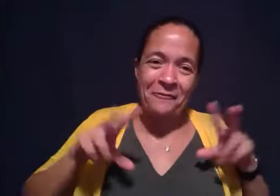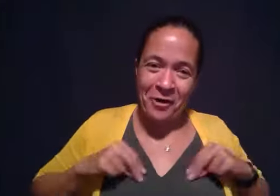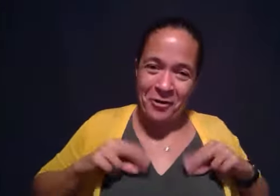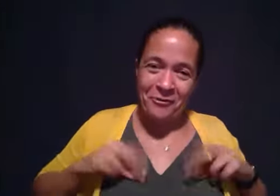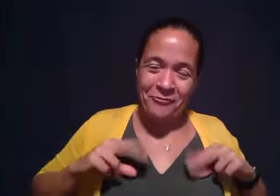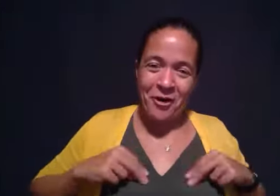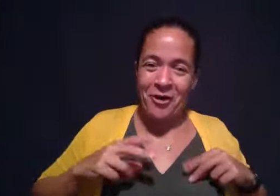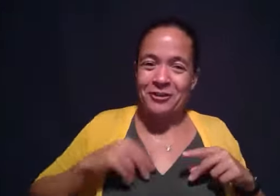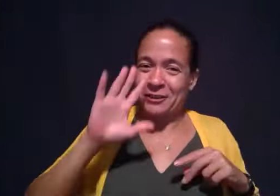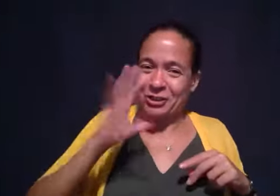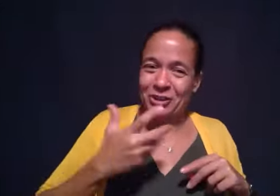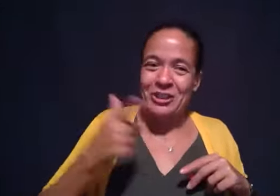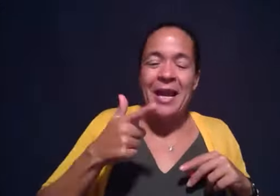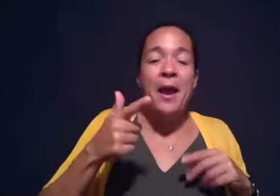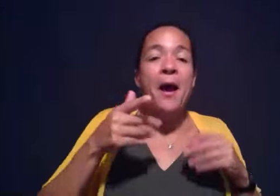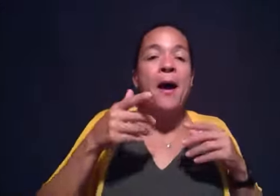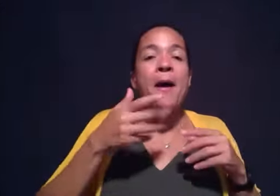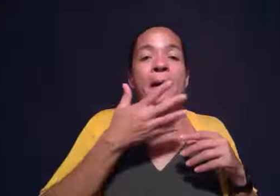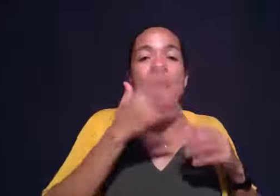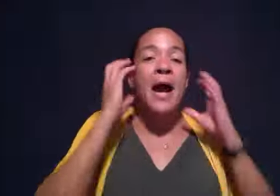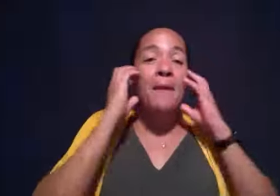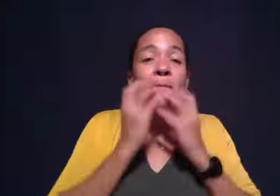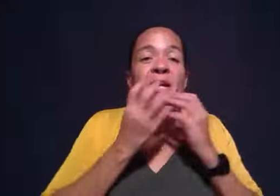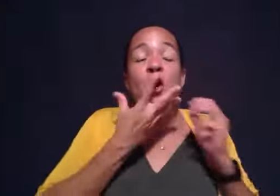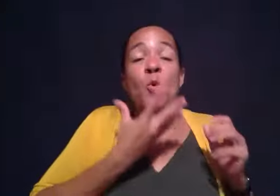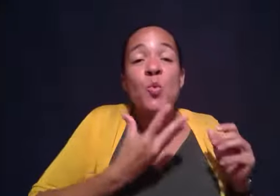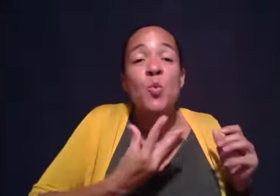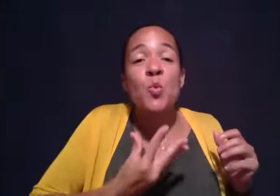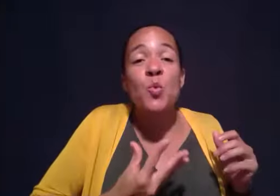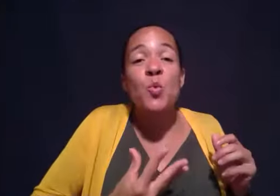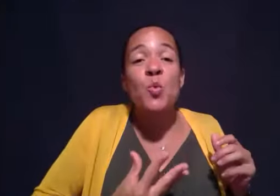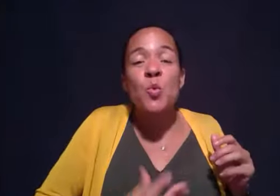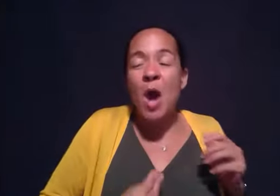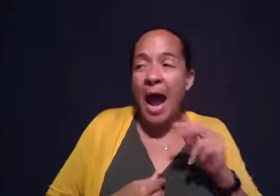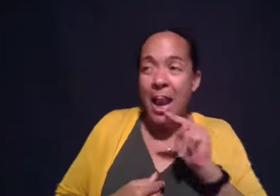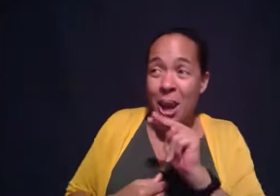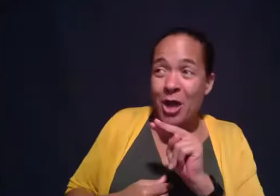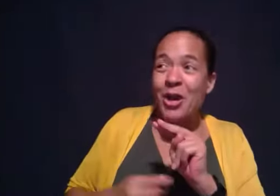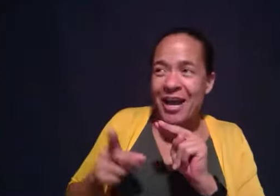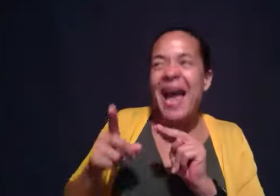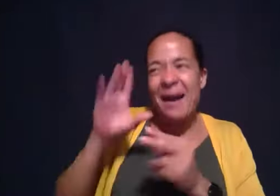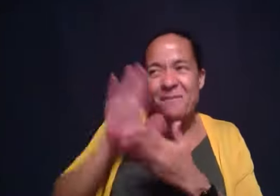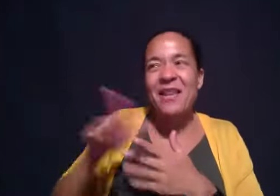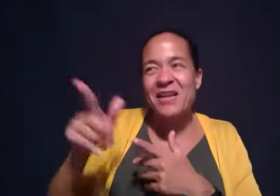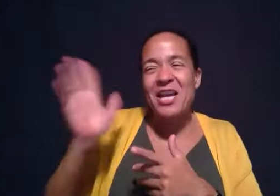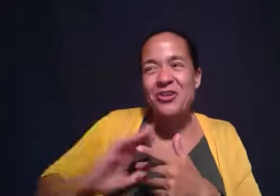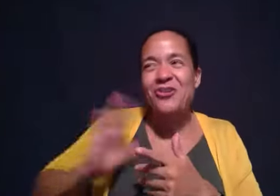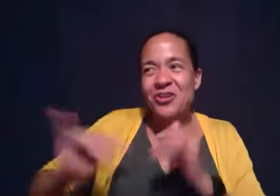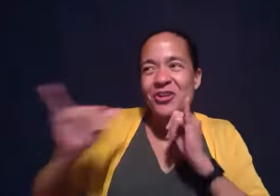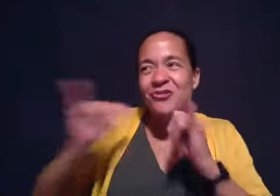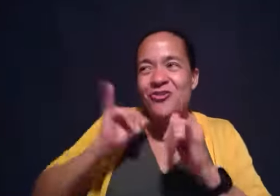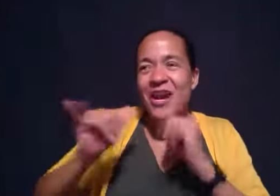beard. And I at least believed that guy used to drink. I looked at the rest of you. You were way too clean and shiny. You looked like you